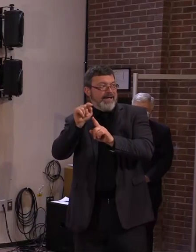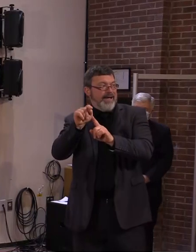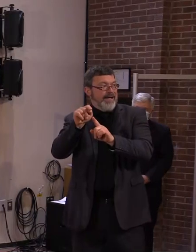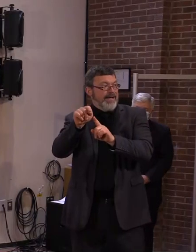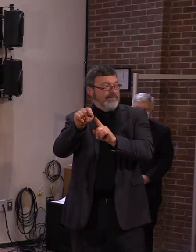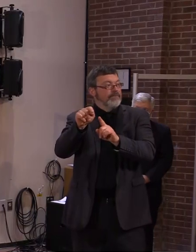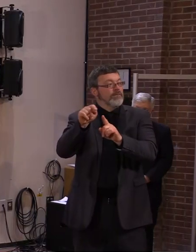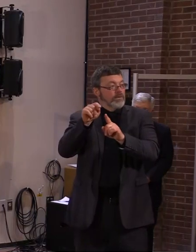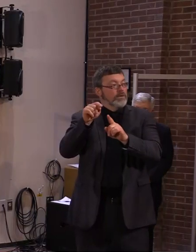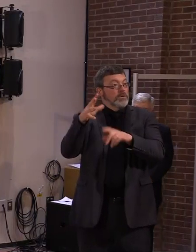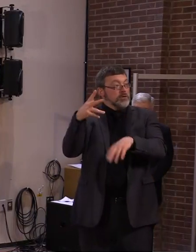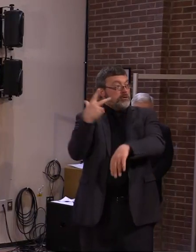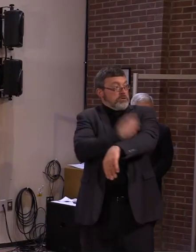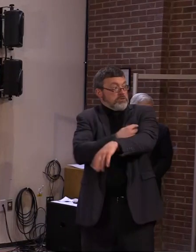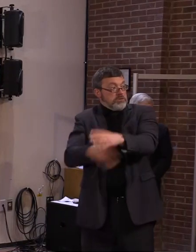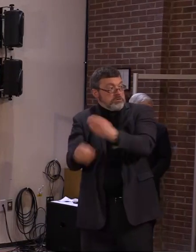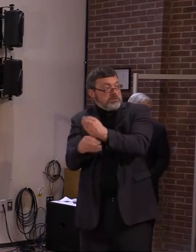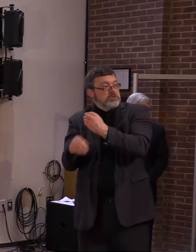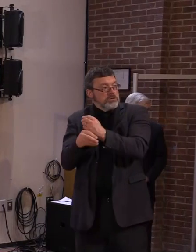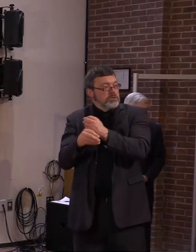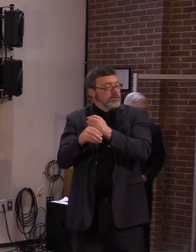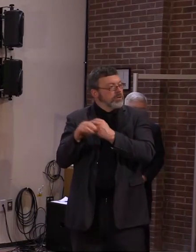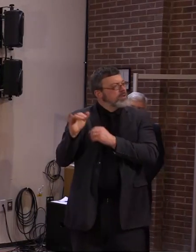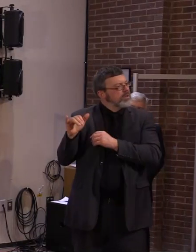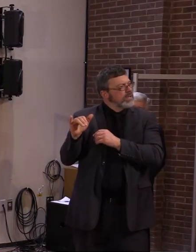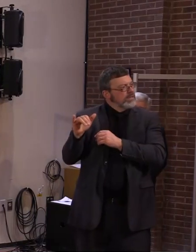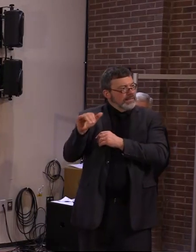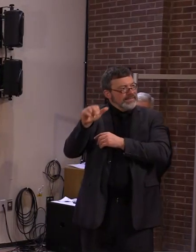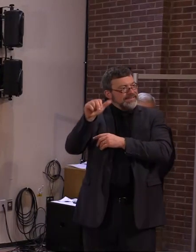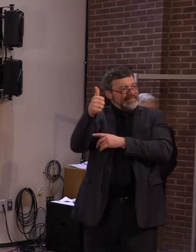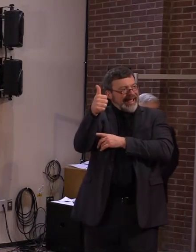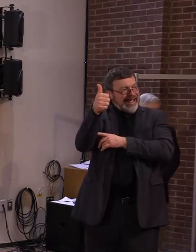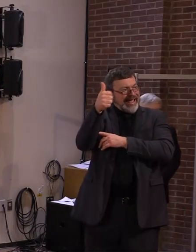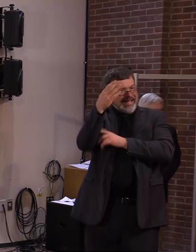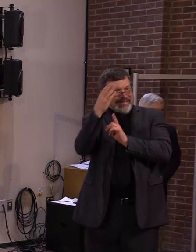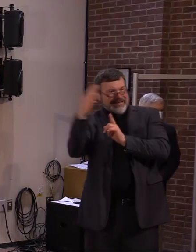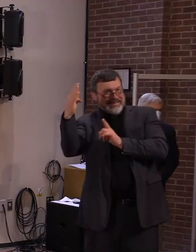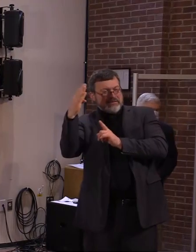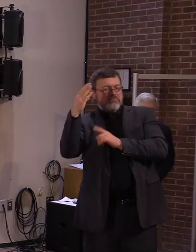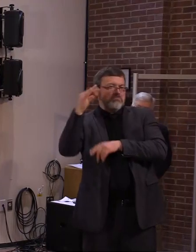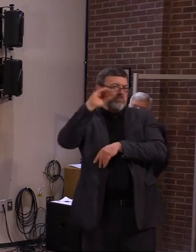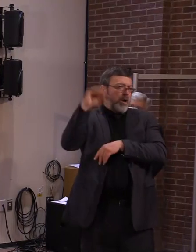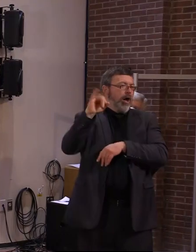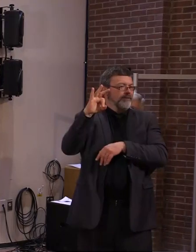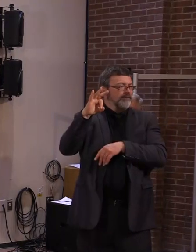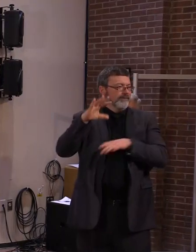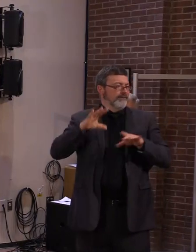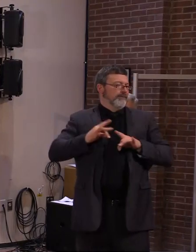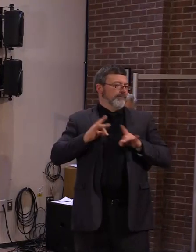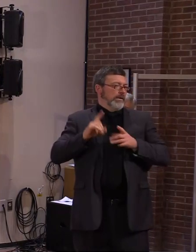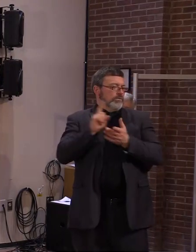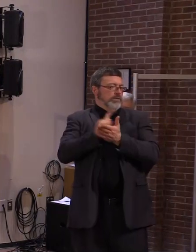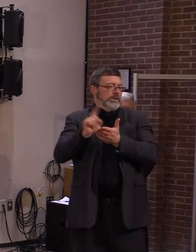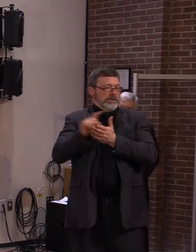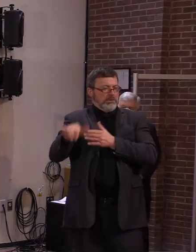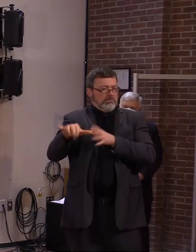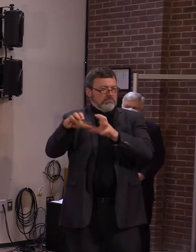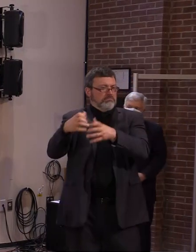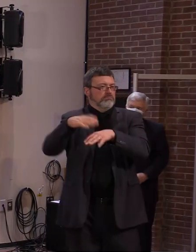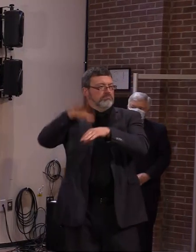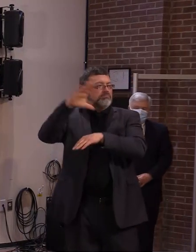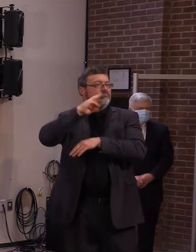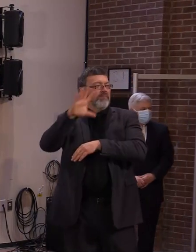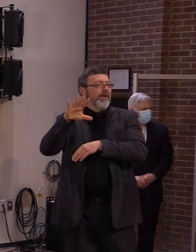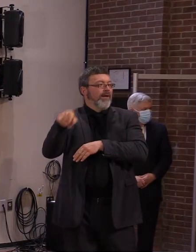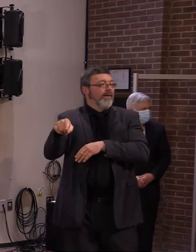our cases on a given day of the week. That's a very small percentage of the cases, which gives less opportunity for them to